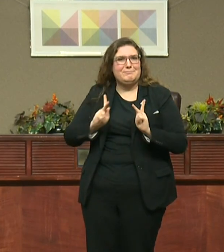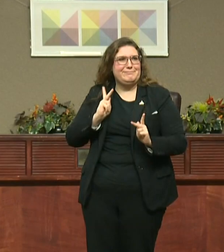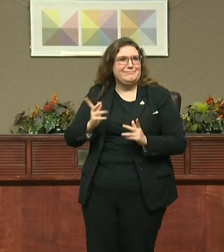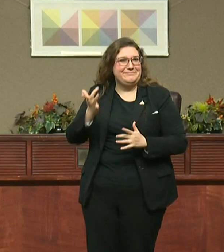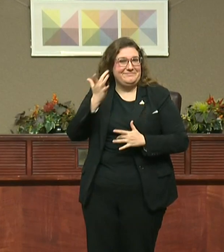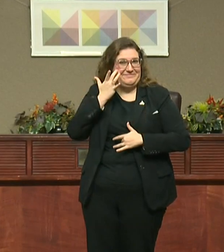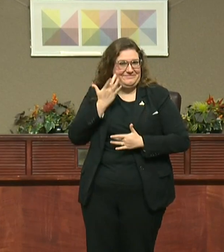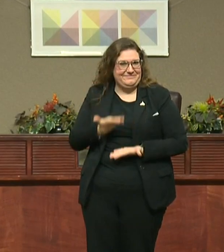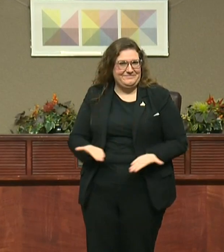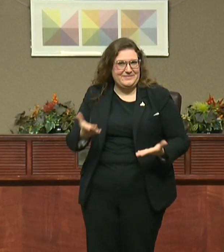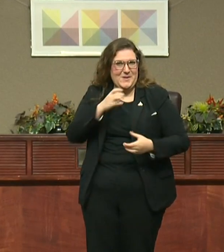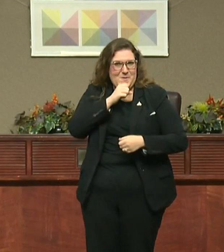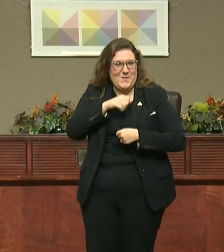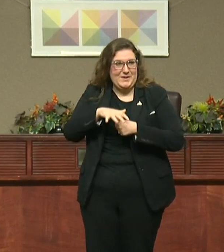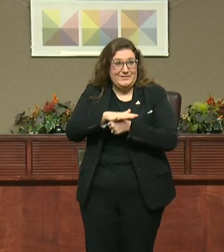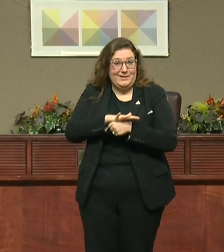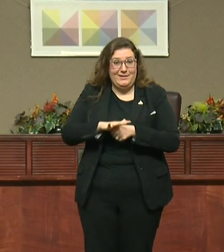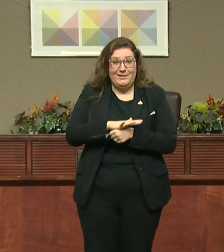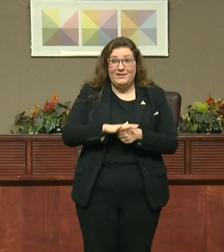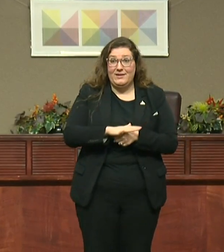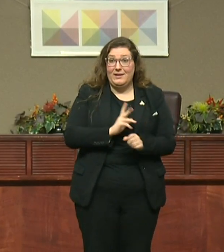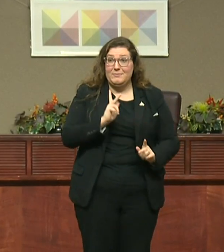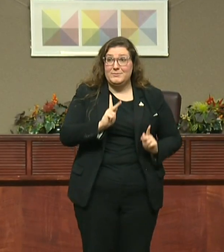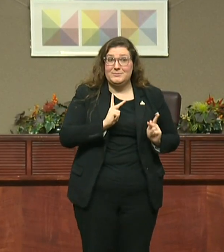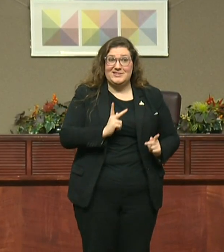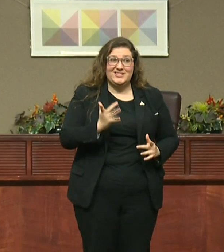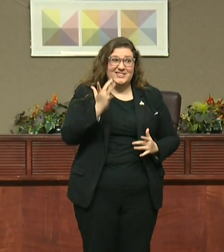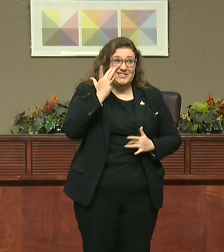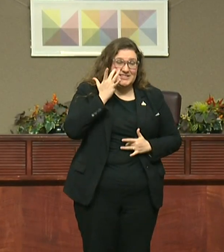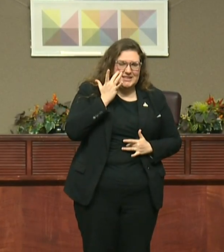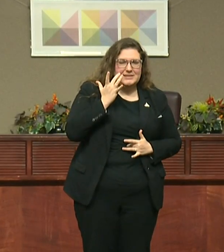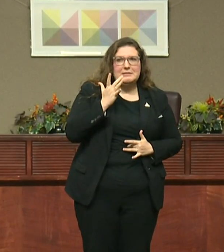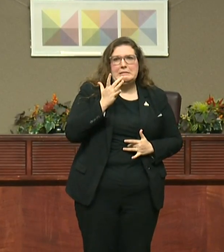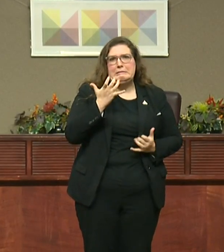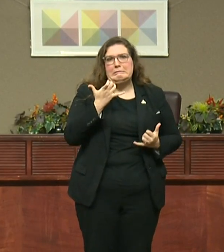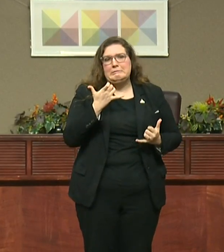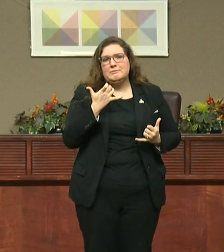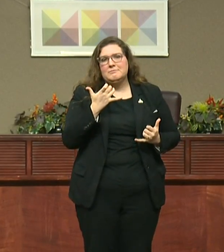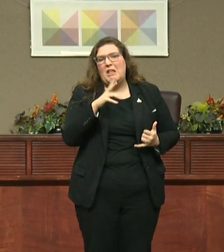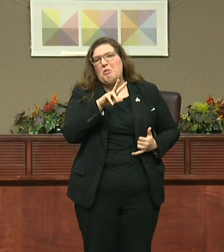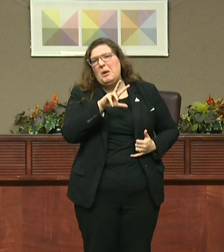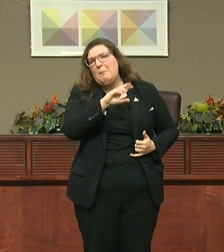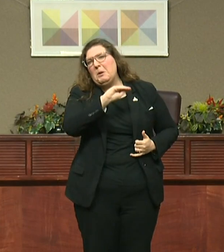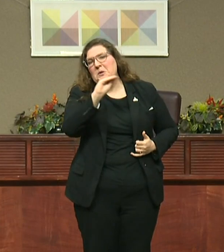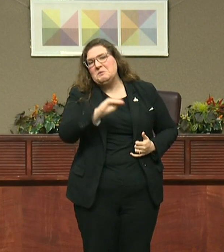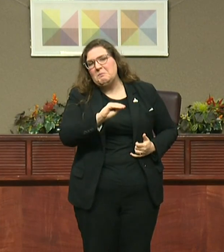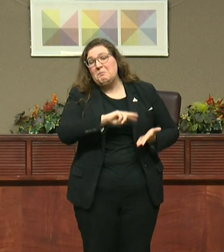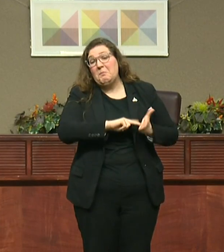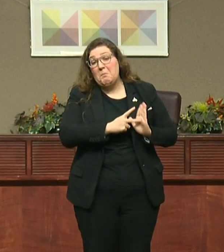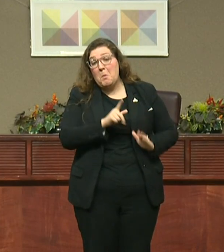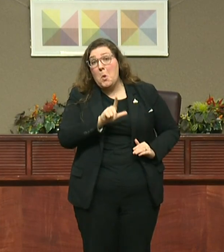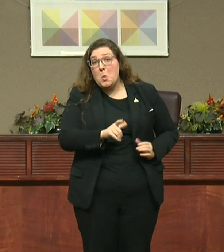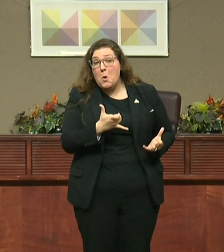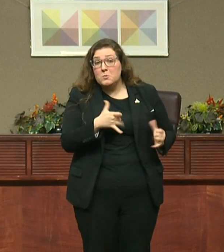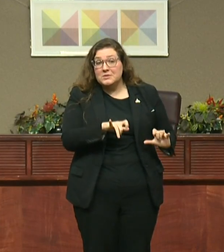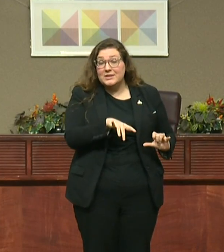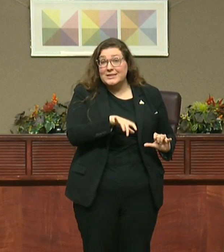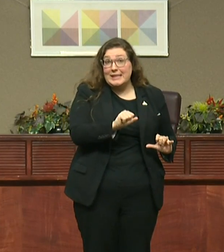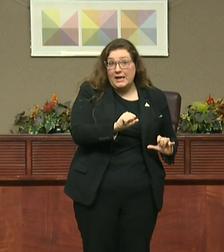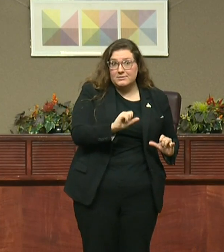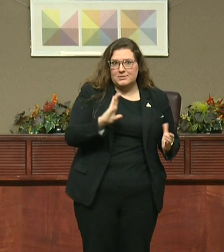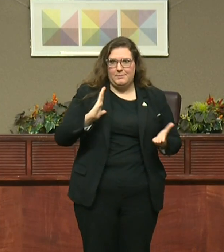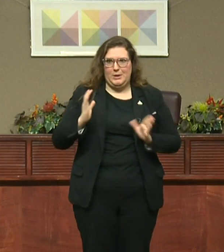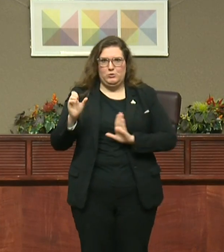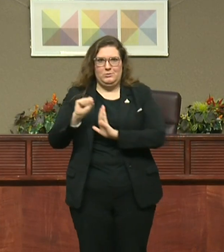Our positivity rate is about 3%, still relatively low, lower than the state's positivity rate